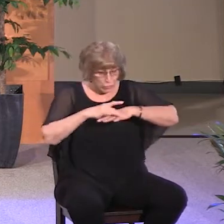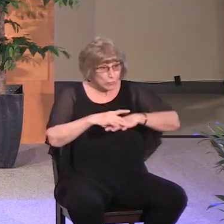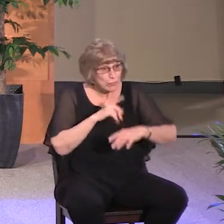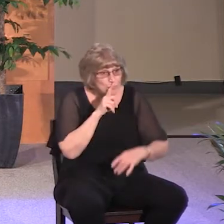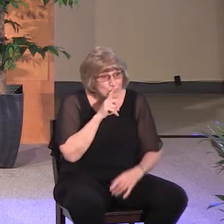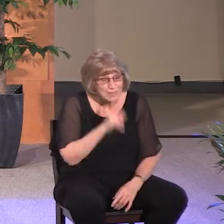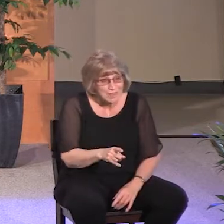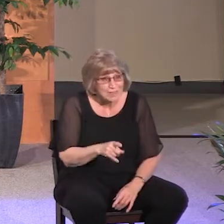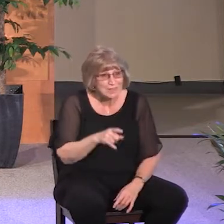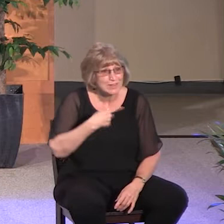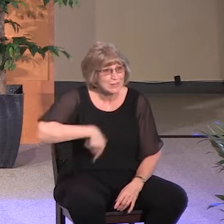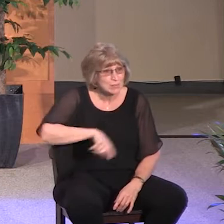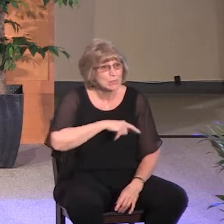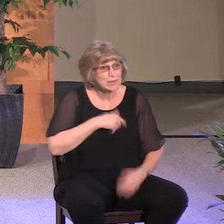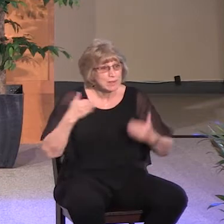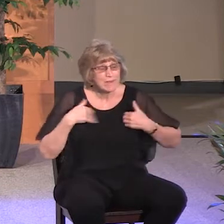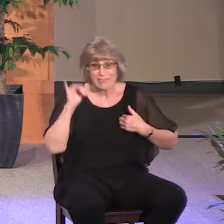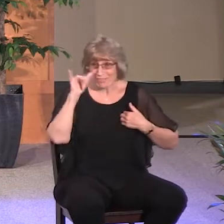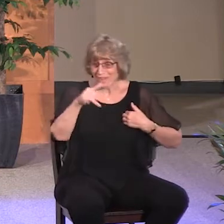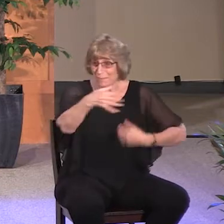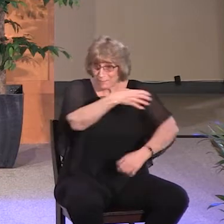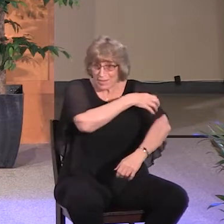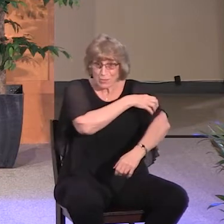power. Now, often,